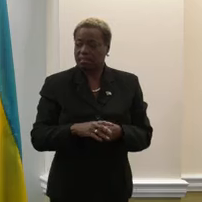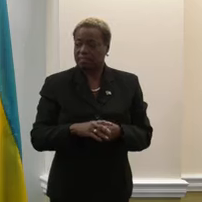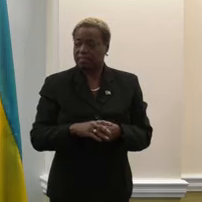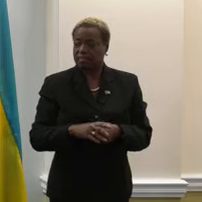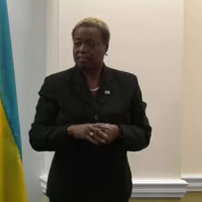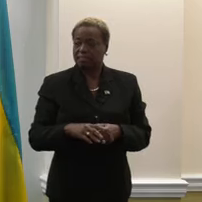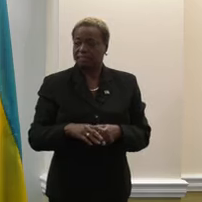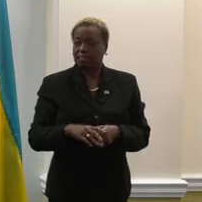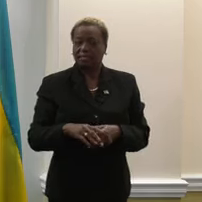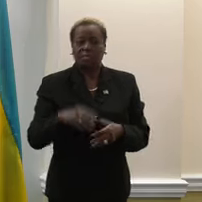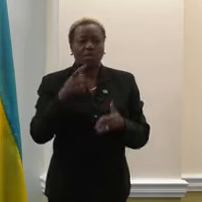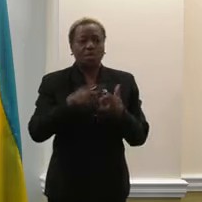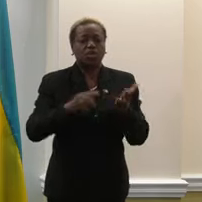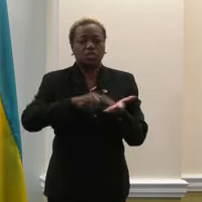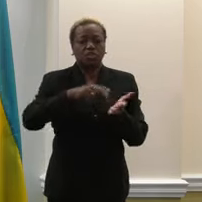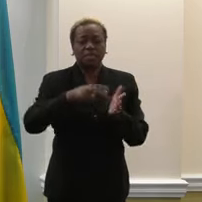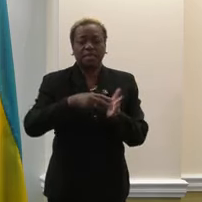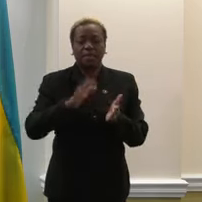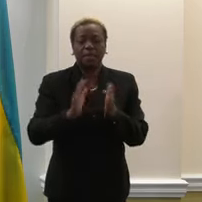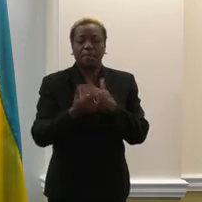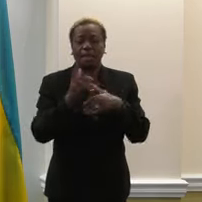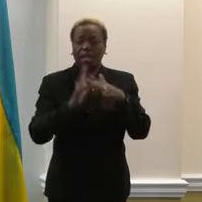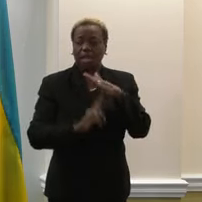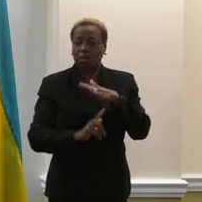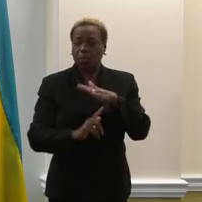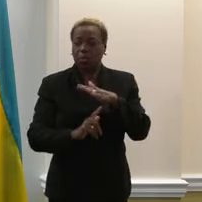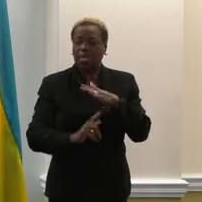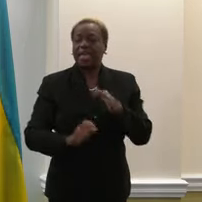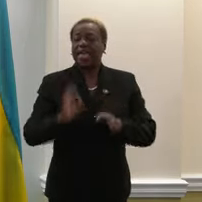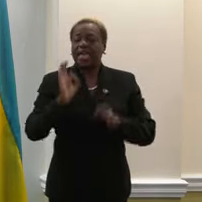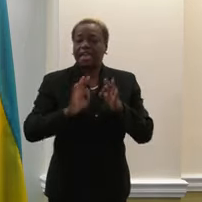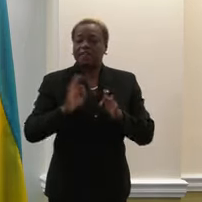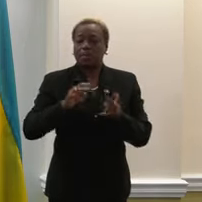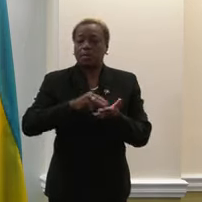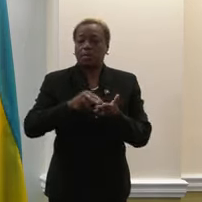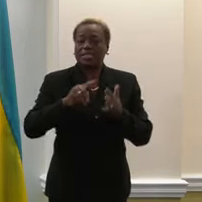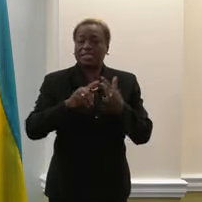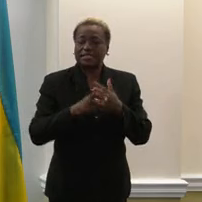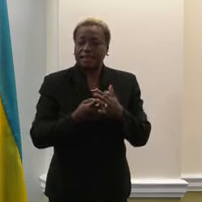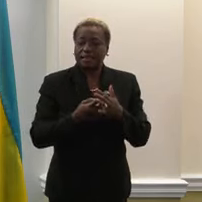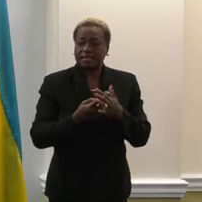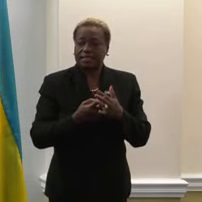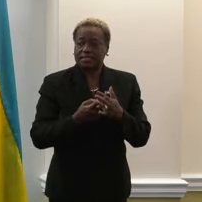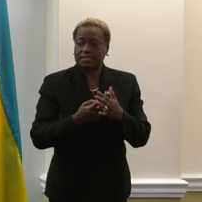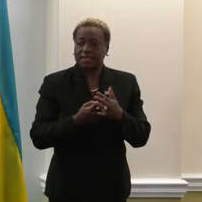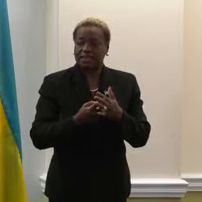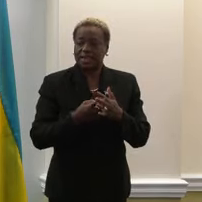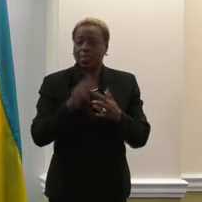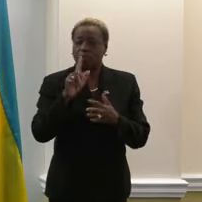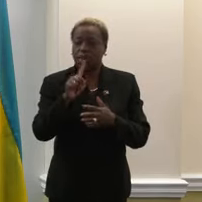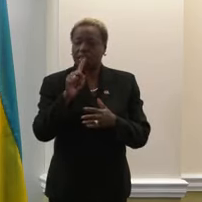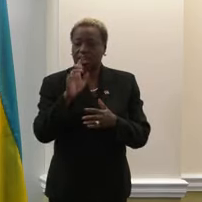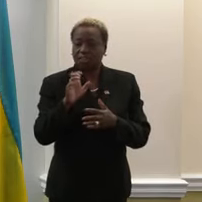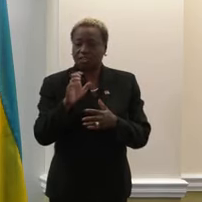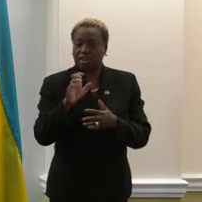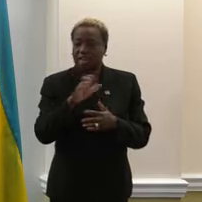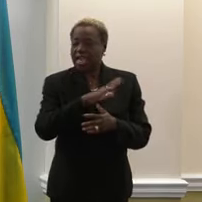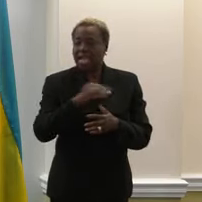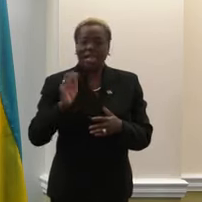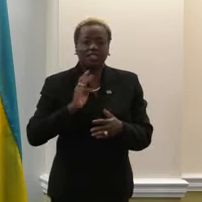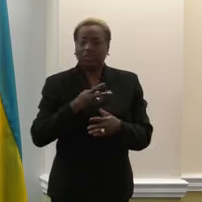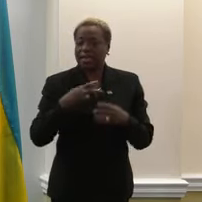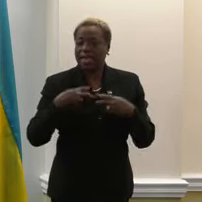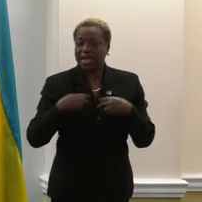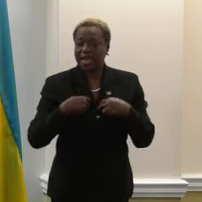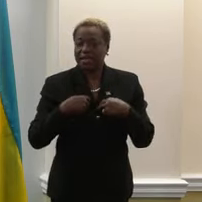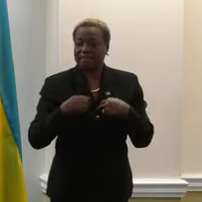If your modeling starts at 100 cases, that's when the gradient, and we have 14